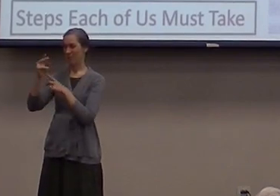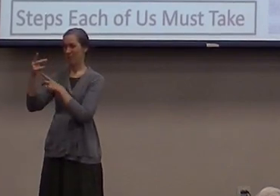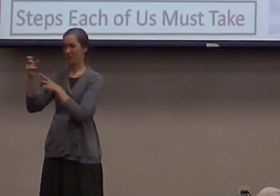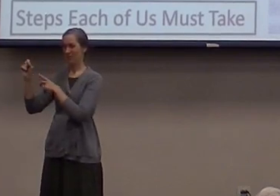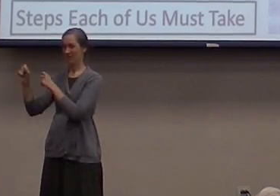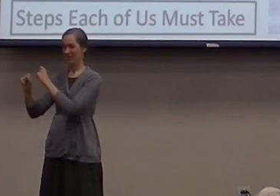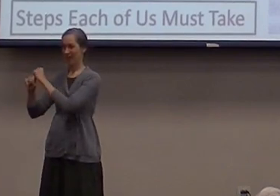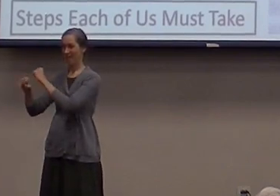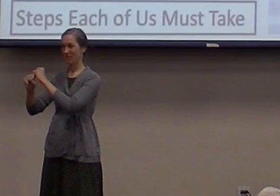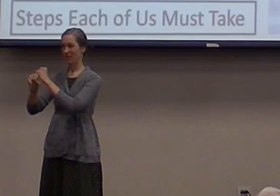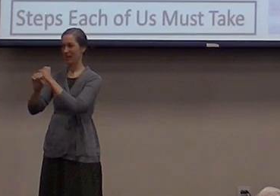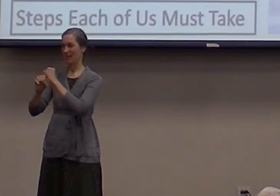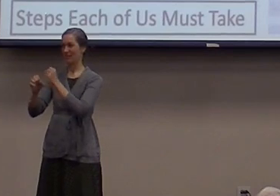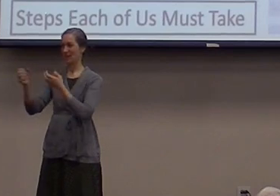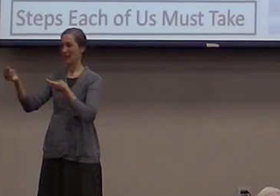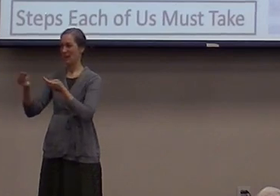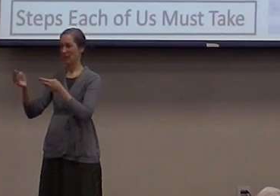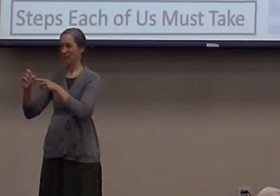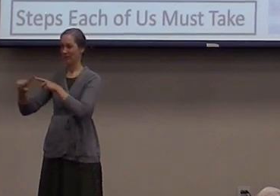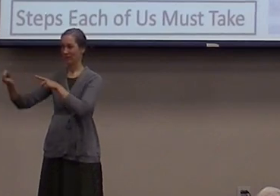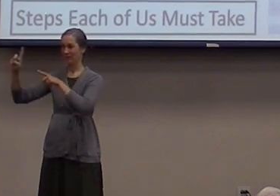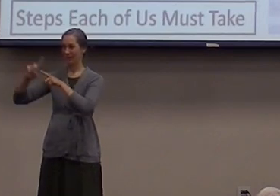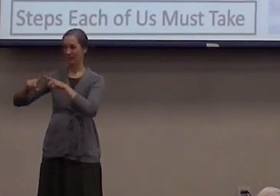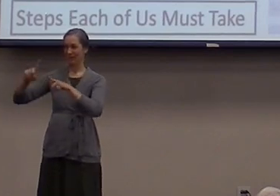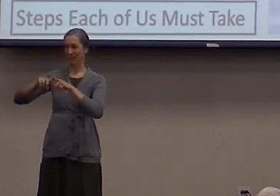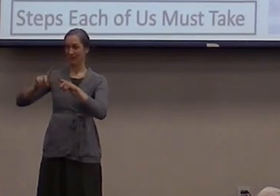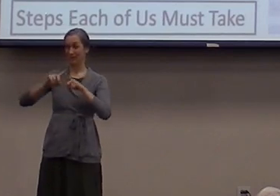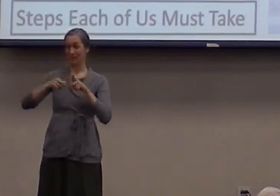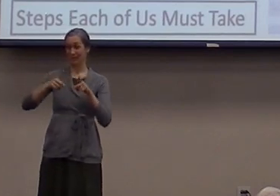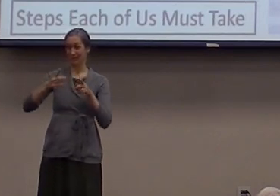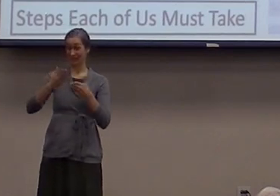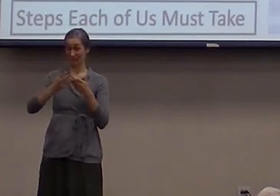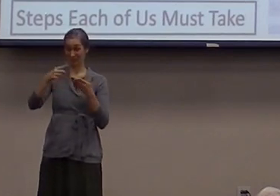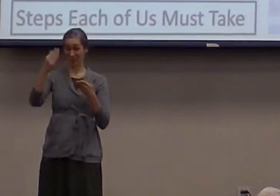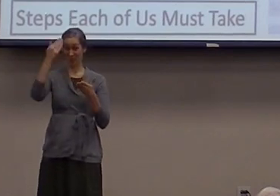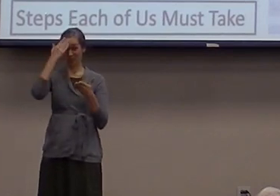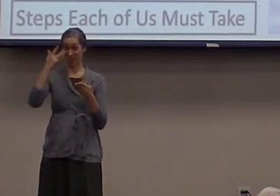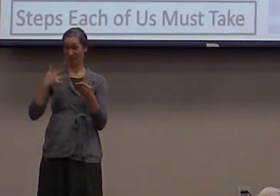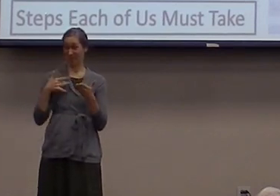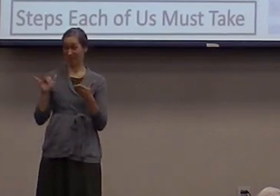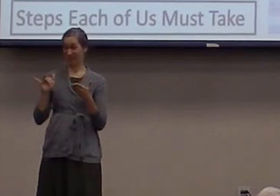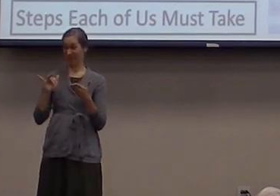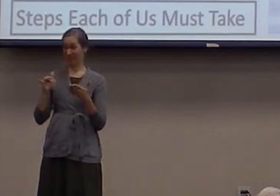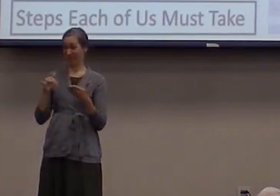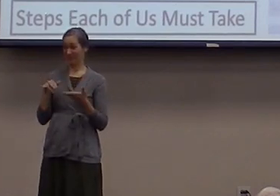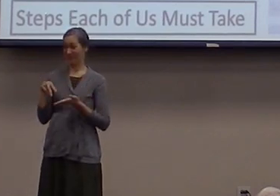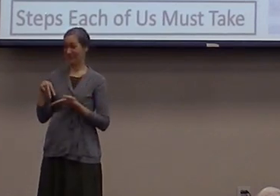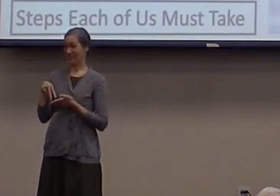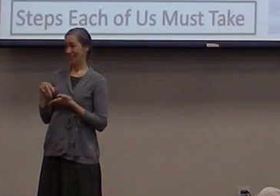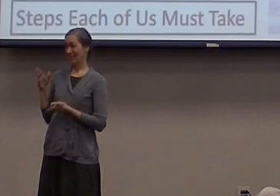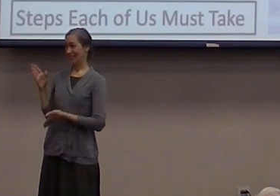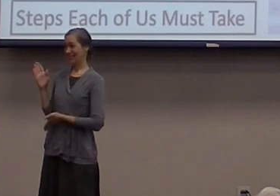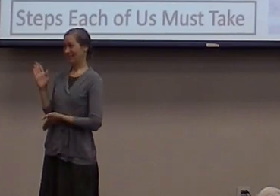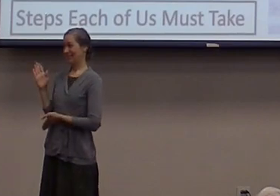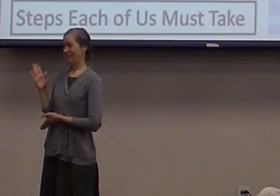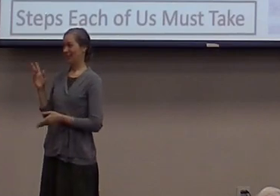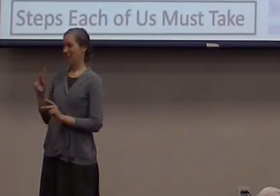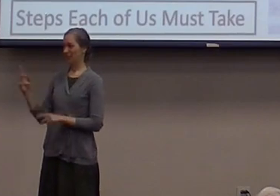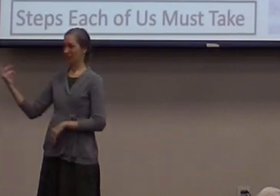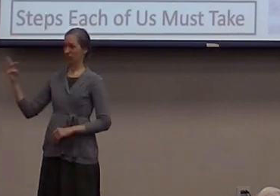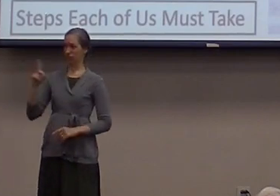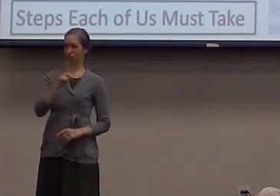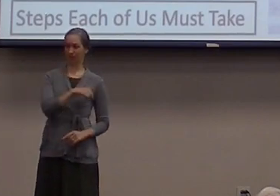Some of us know what it's like to be standing there by a display and having people walk past you and not making eye